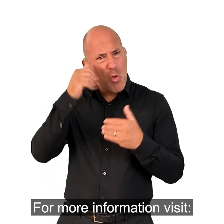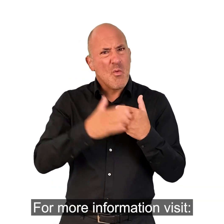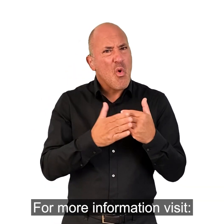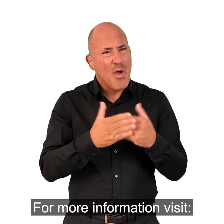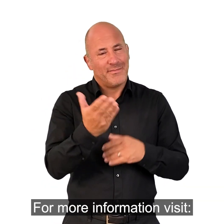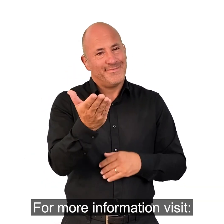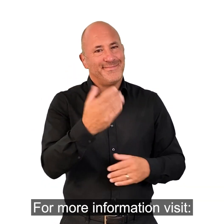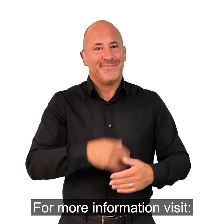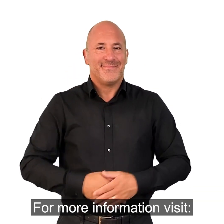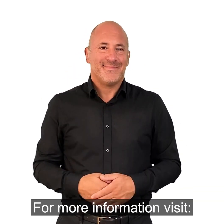For more information, visit